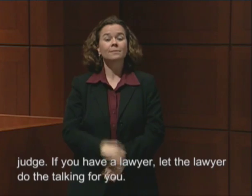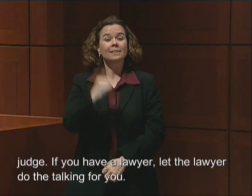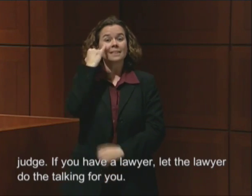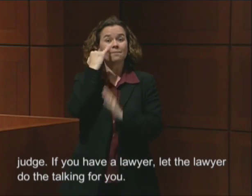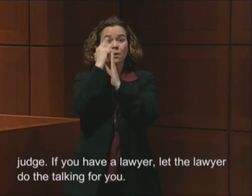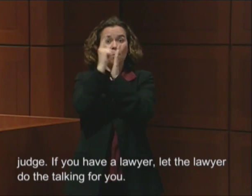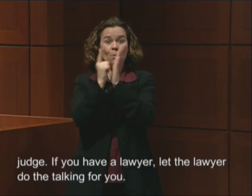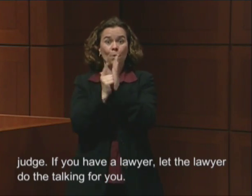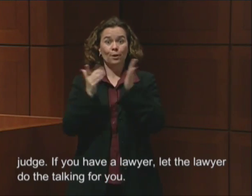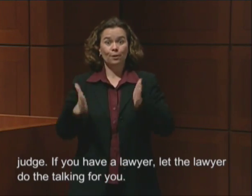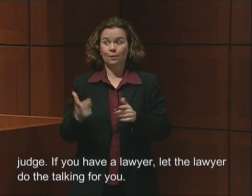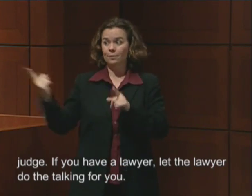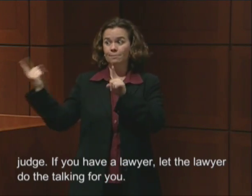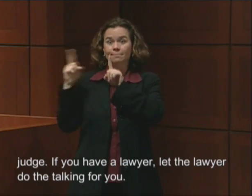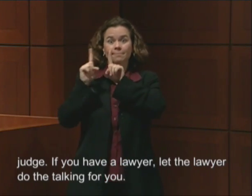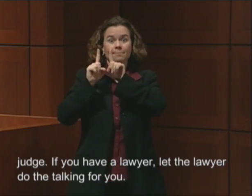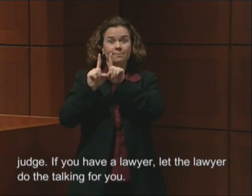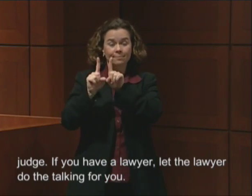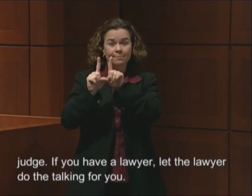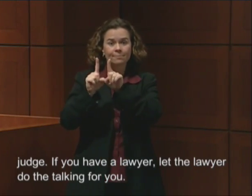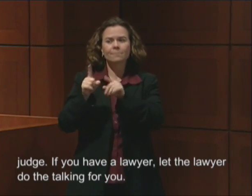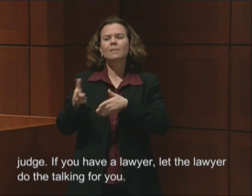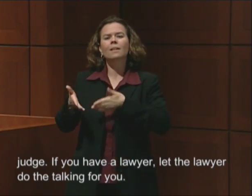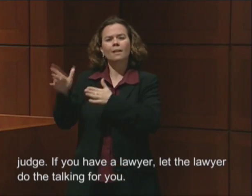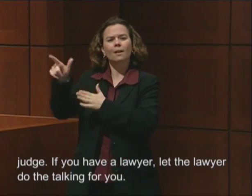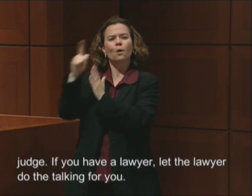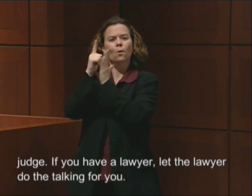If you have a lawyer, let the lawyer do the talking for you.